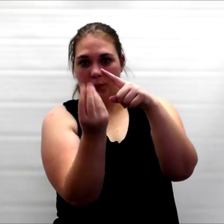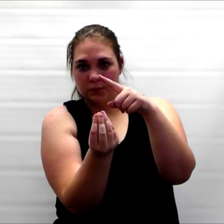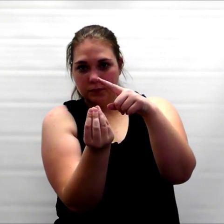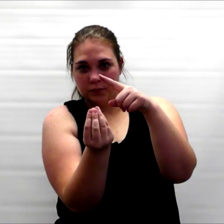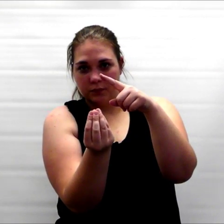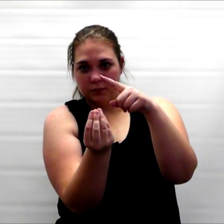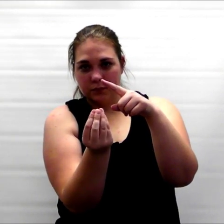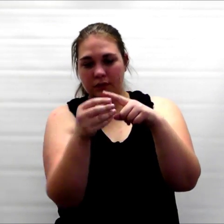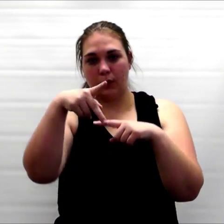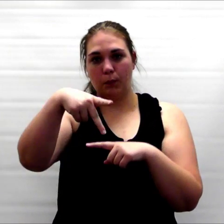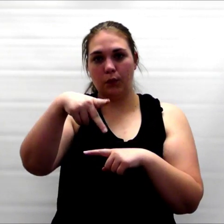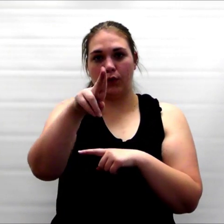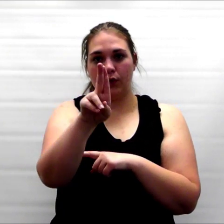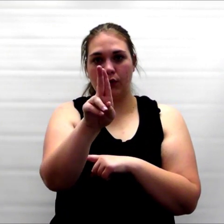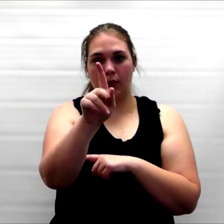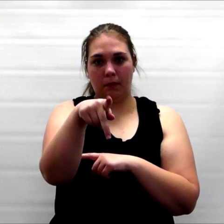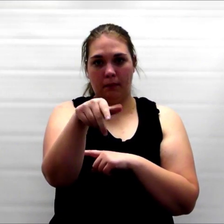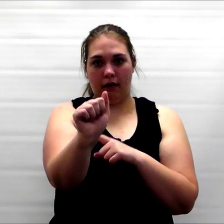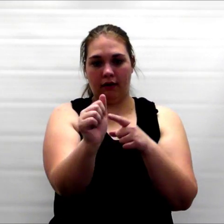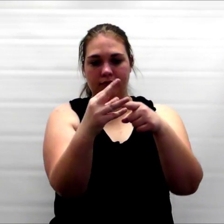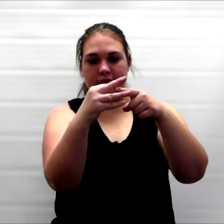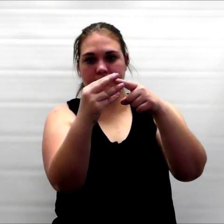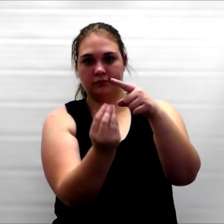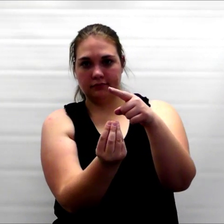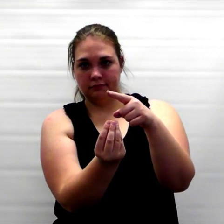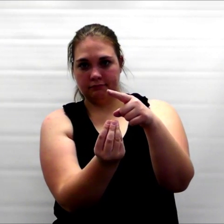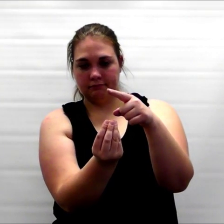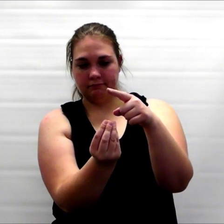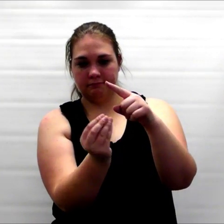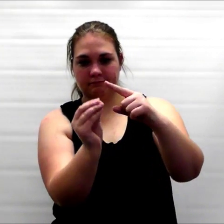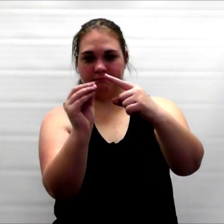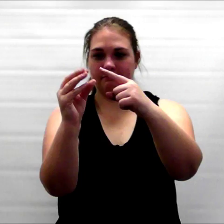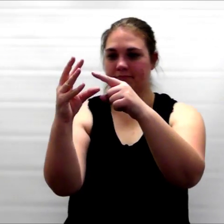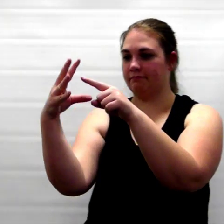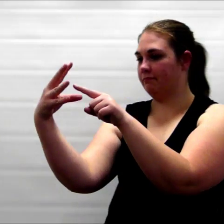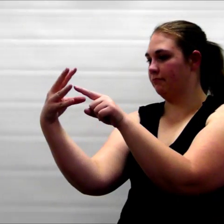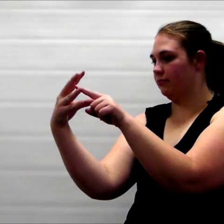It's like the shape of the cocoon. So that's how you sign pupa.